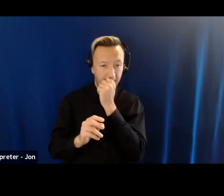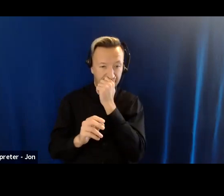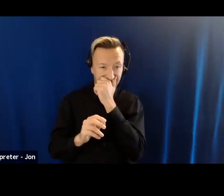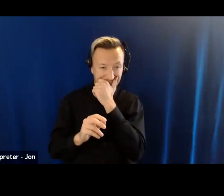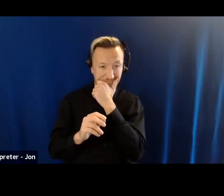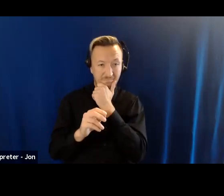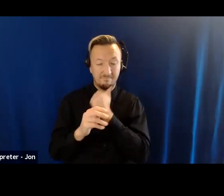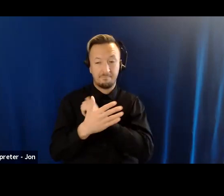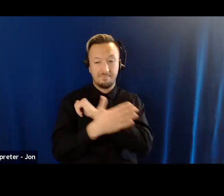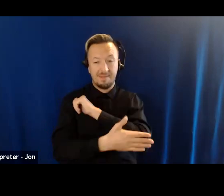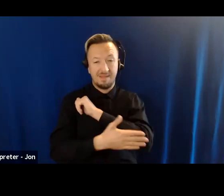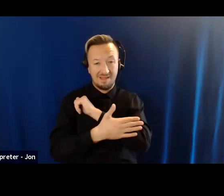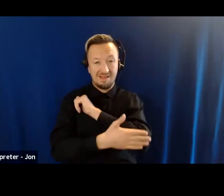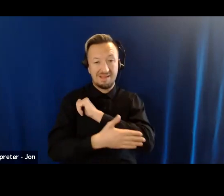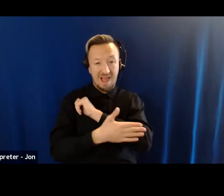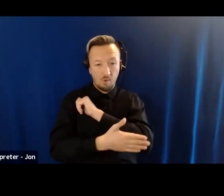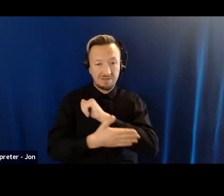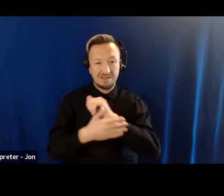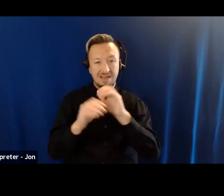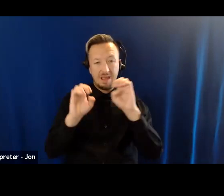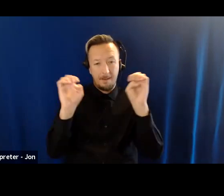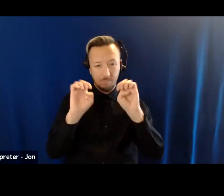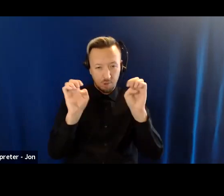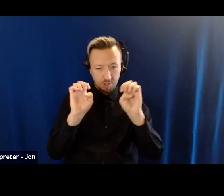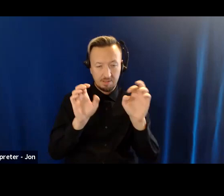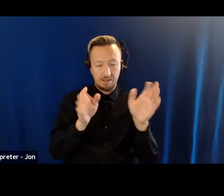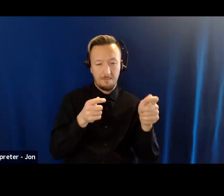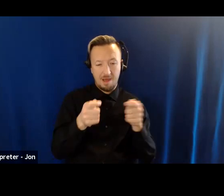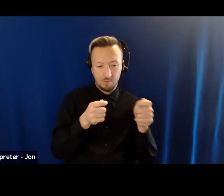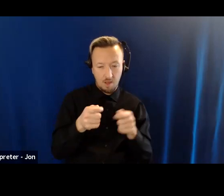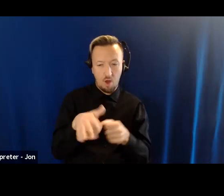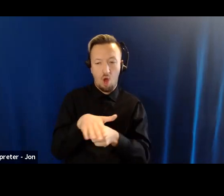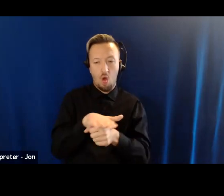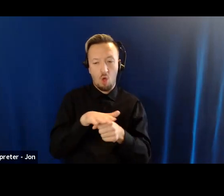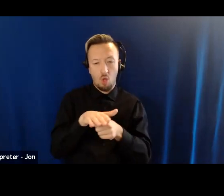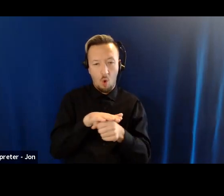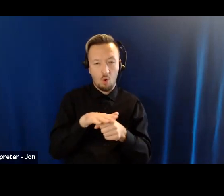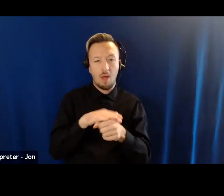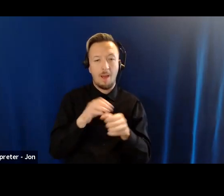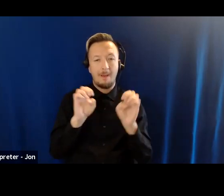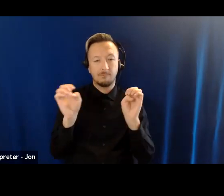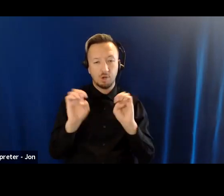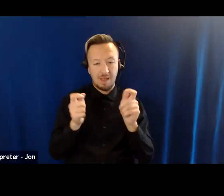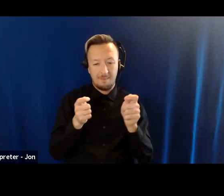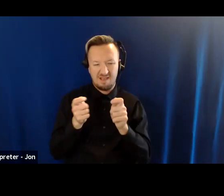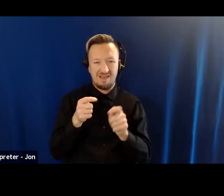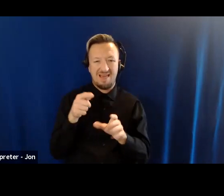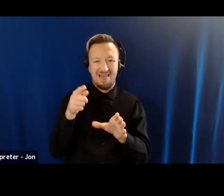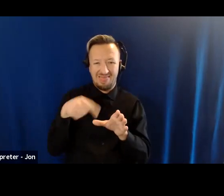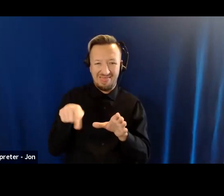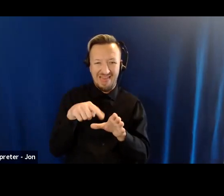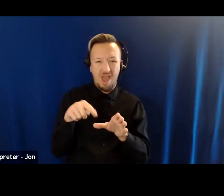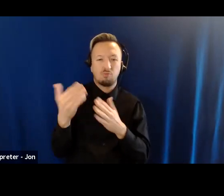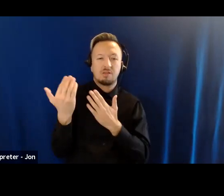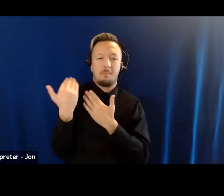County emergency management, local emergency management is responsible for your